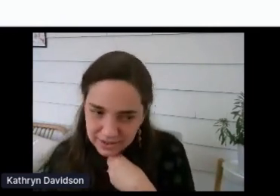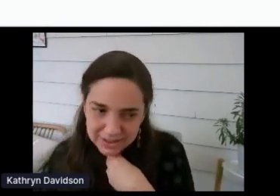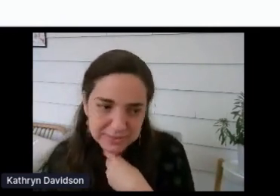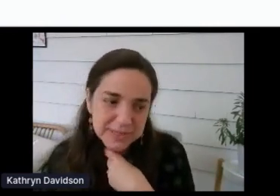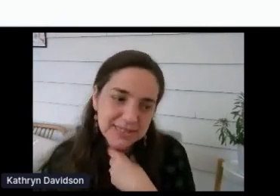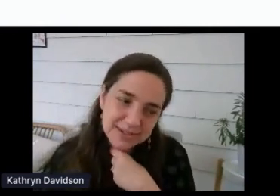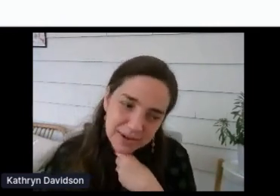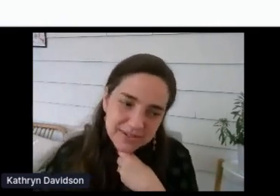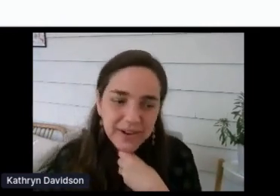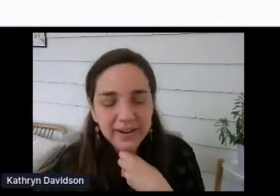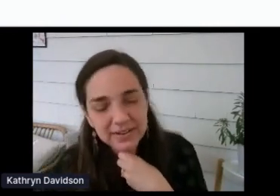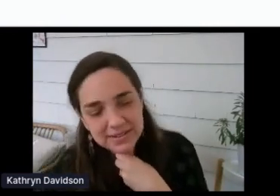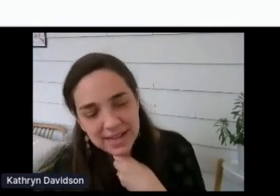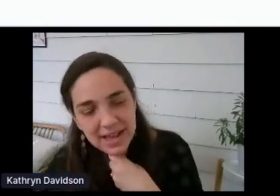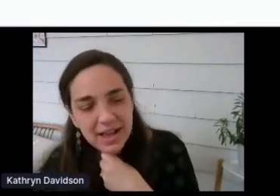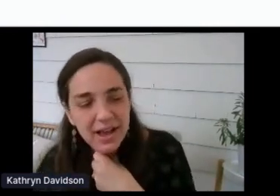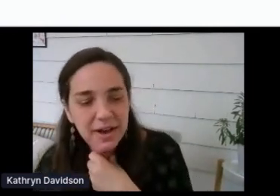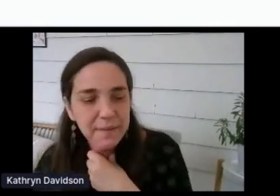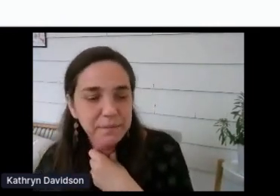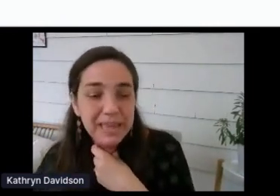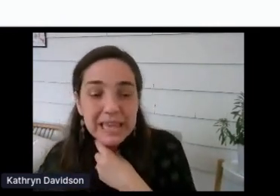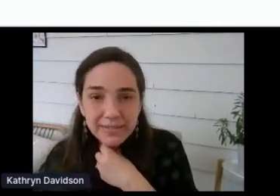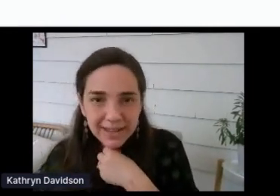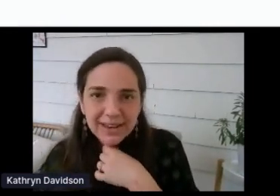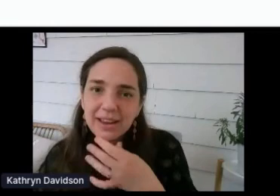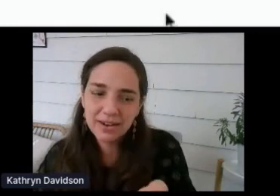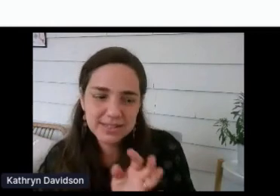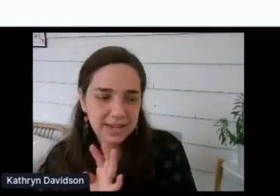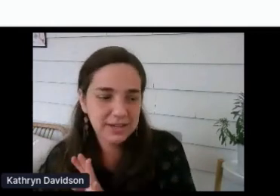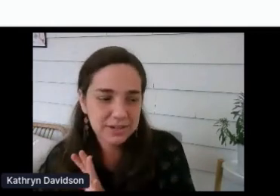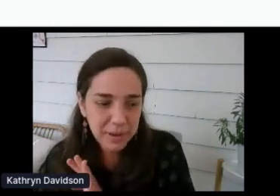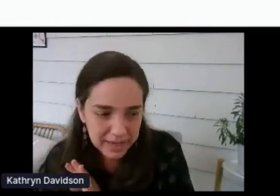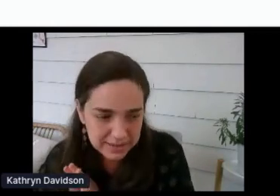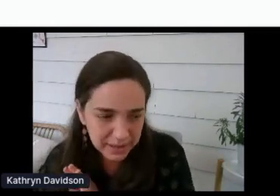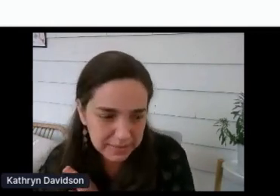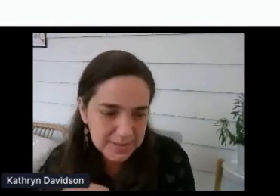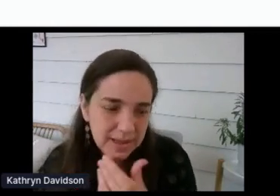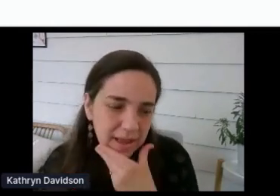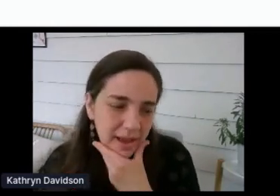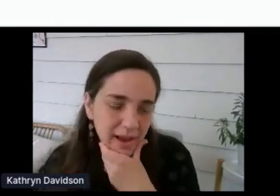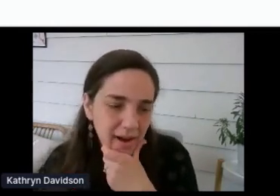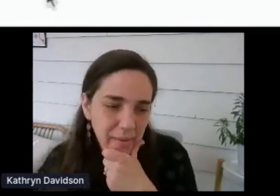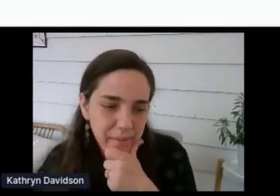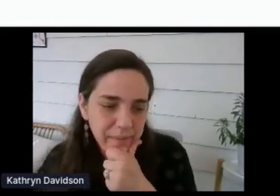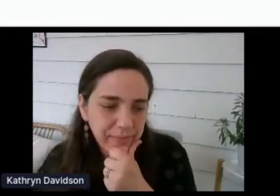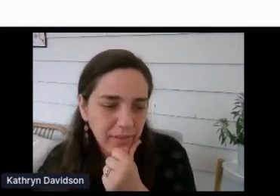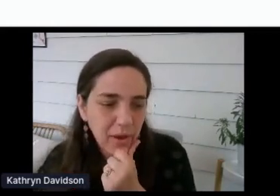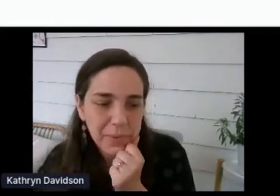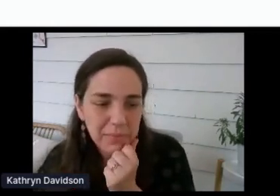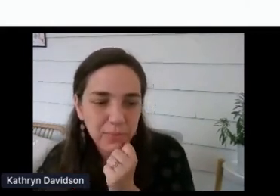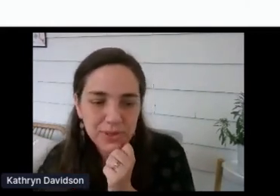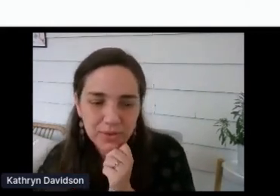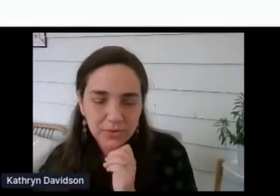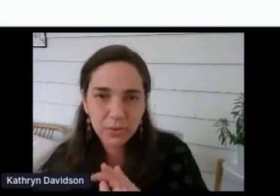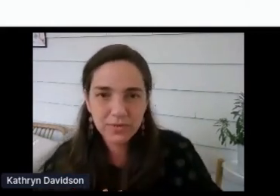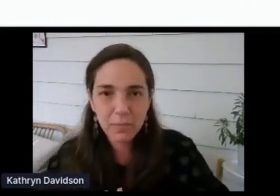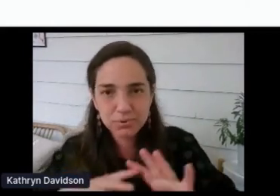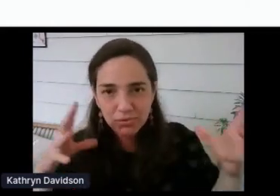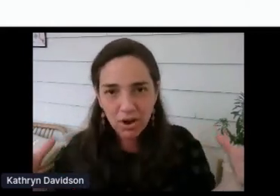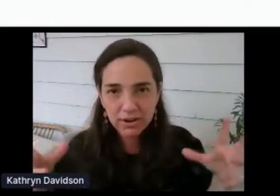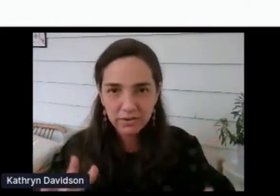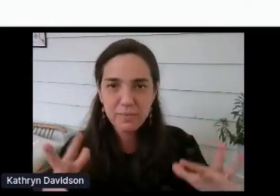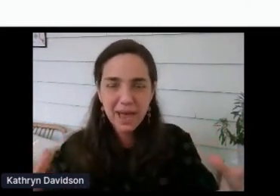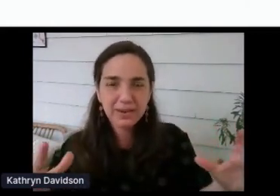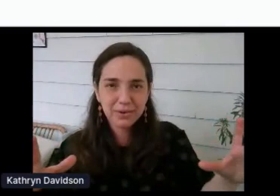across verbs, quantifiers, even in non-signers pantomimes, but with sort of